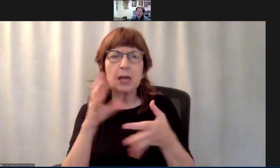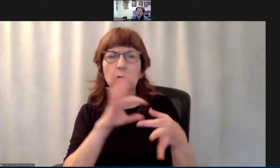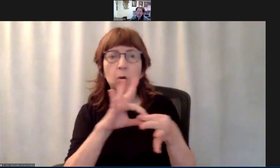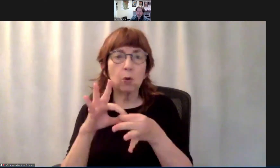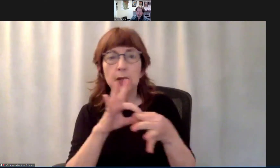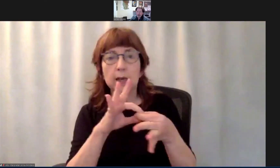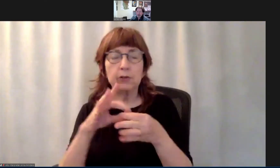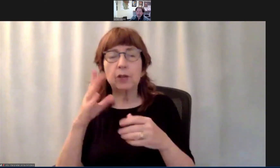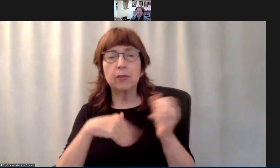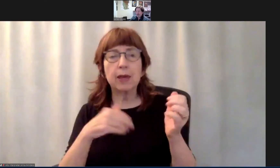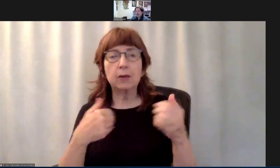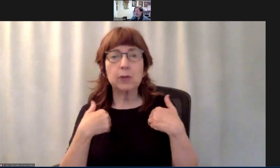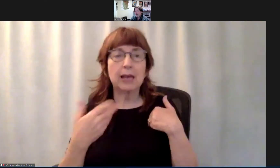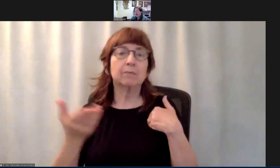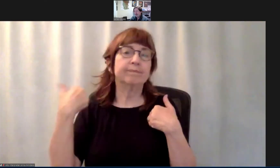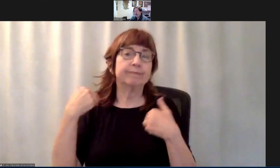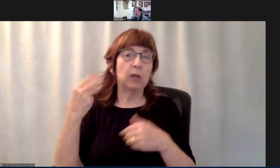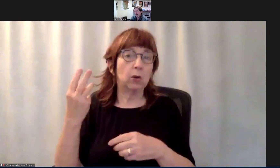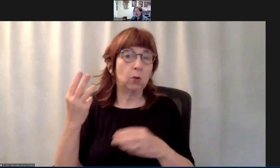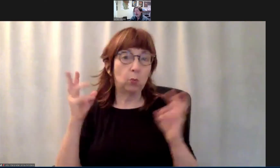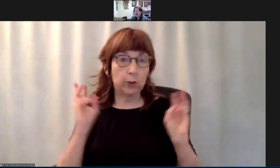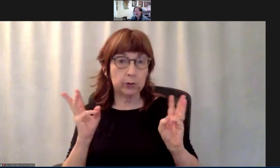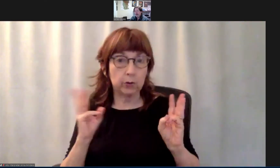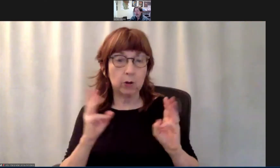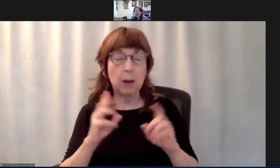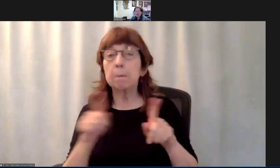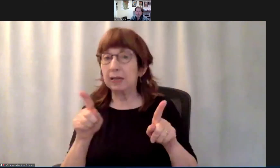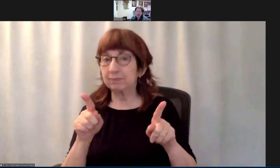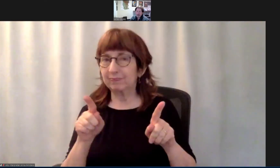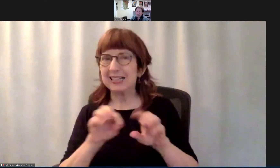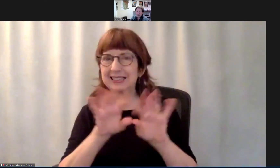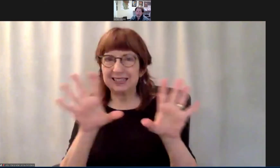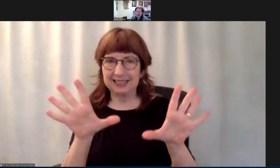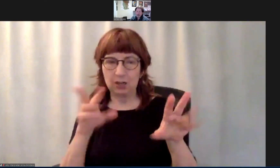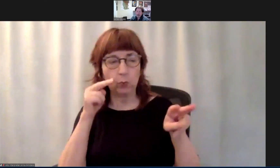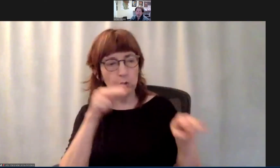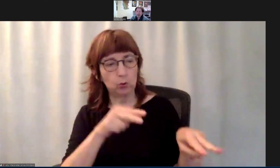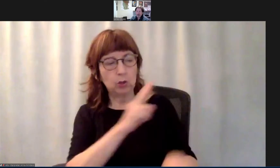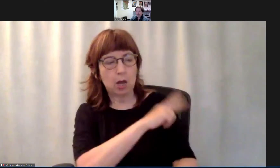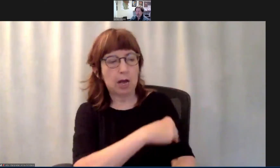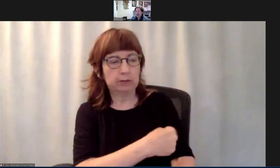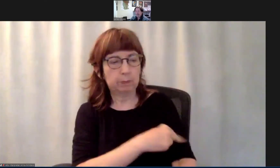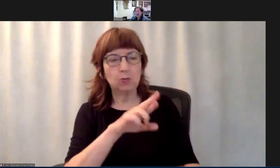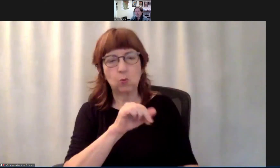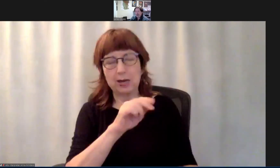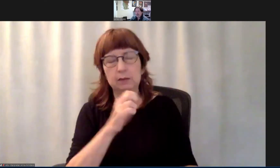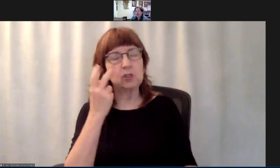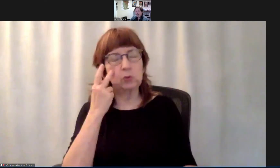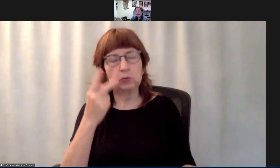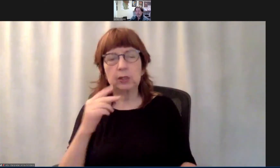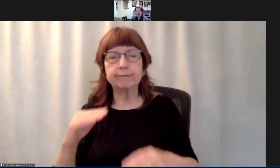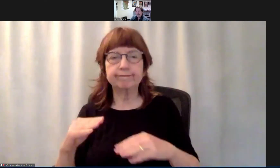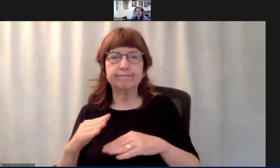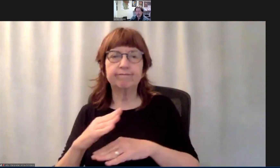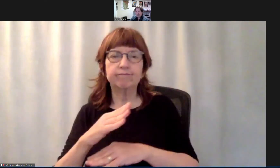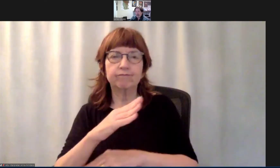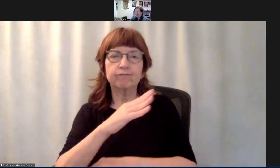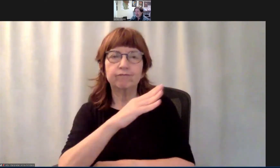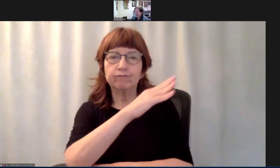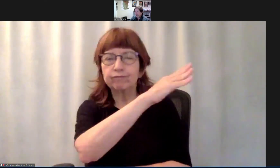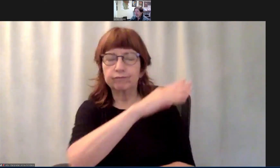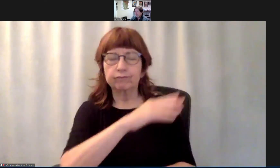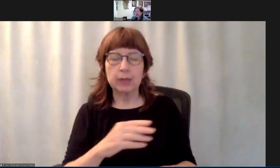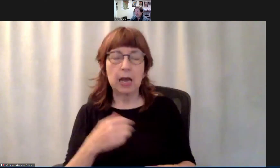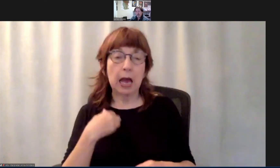correlation than we had in the winter. But clearly, when you look at our hospitalization rates, you can see we're still on an upward trend. I did point